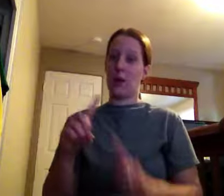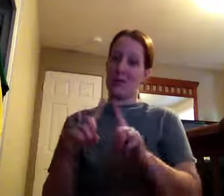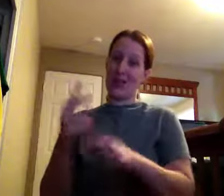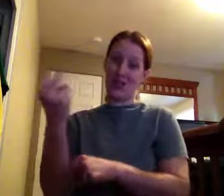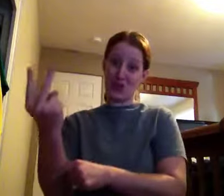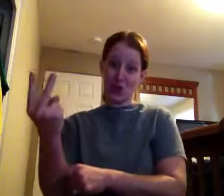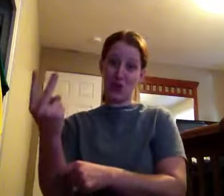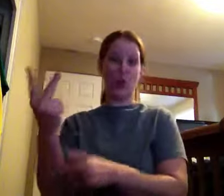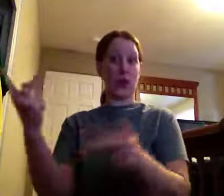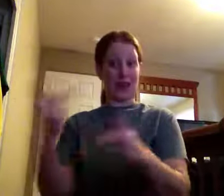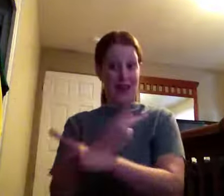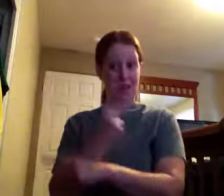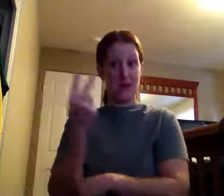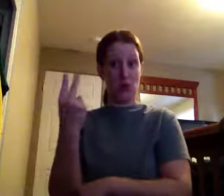you add all these numbers up.